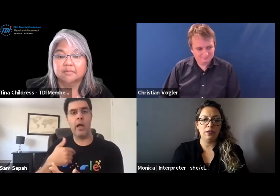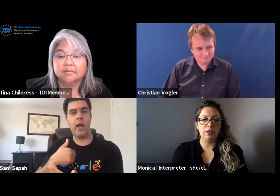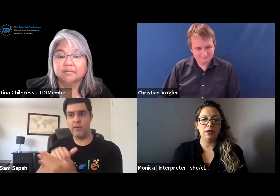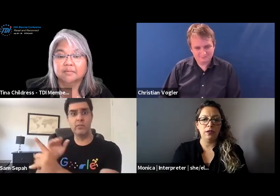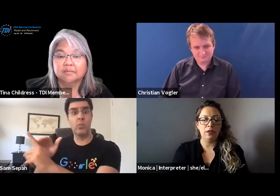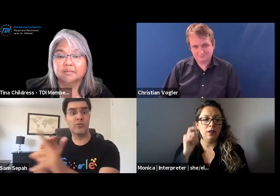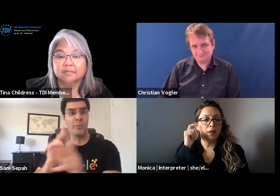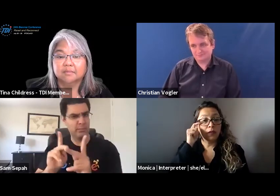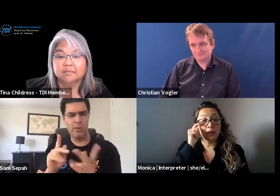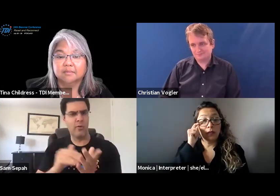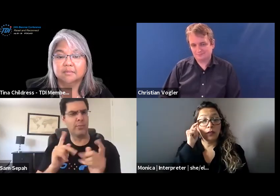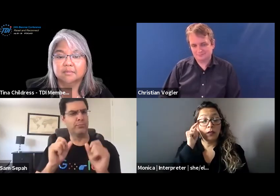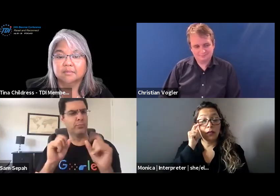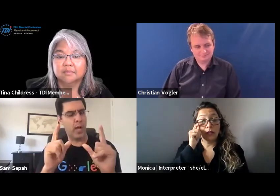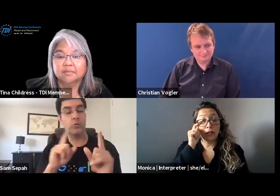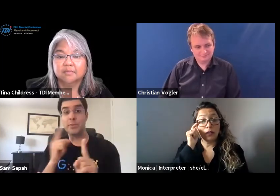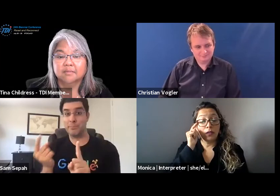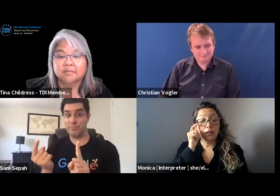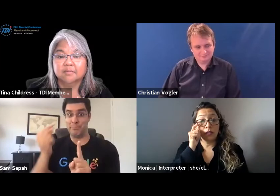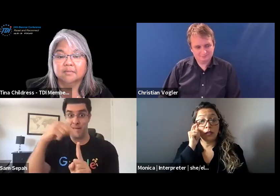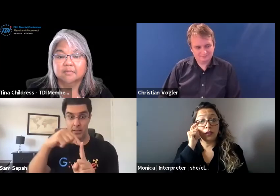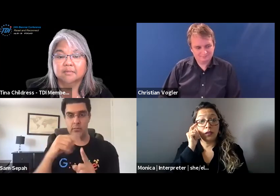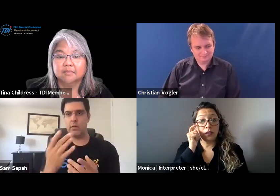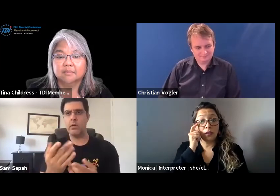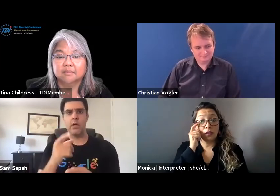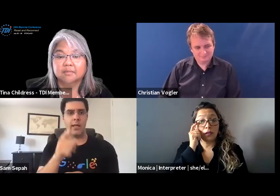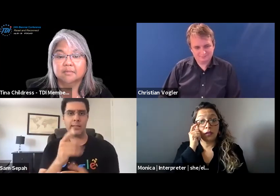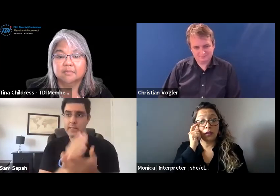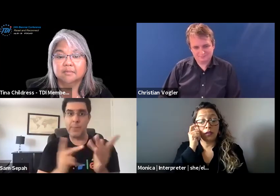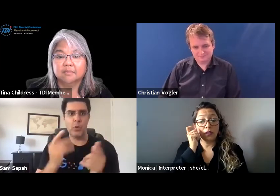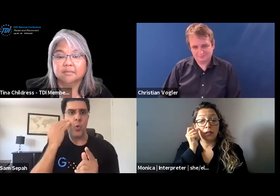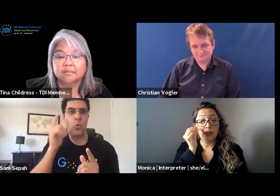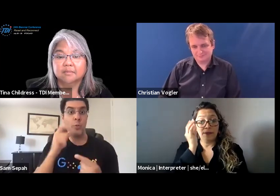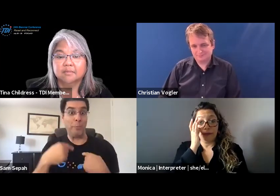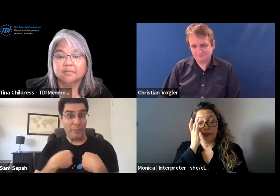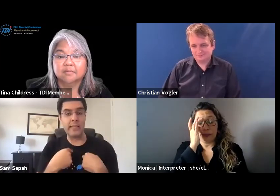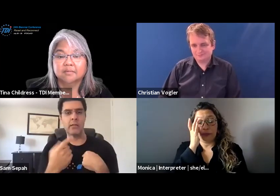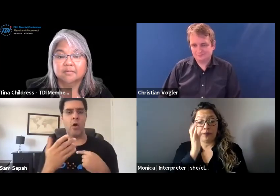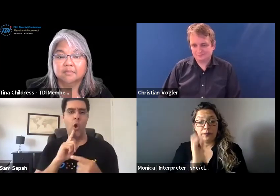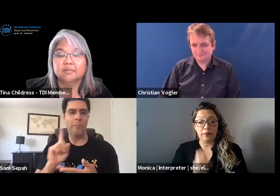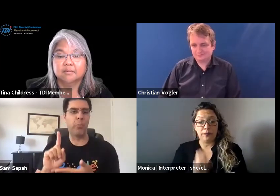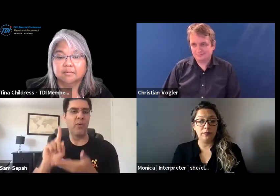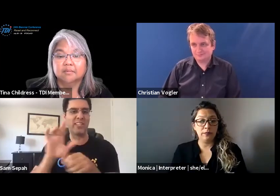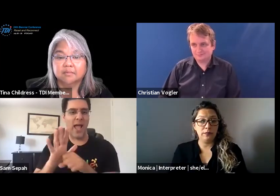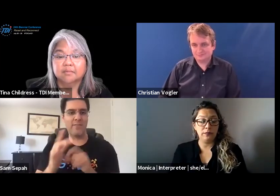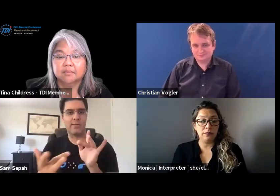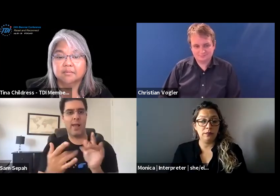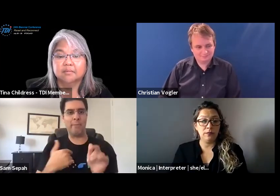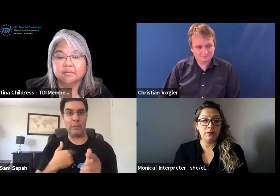something to let them know that this design doesn't work well for us. So going back, some people like me are who